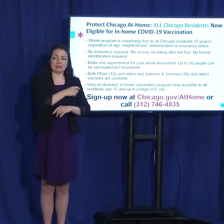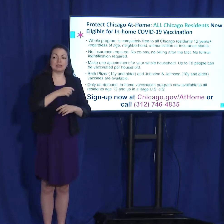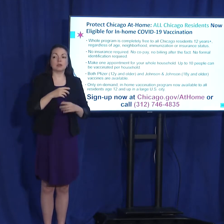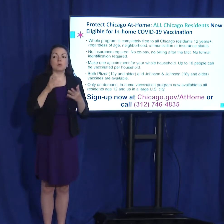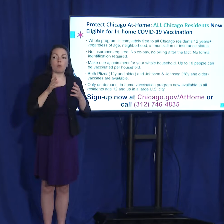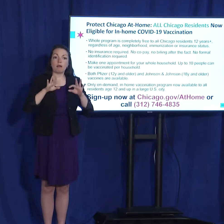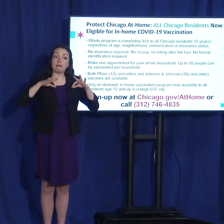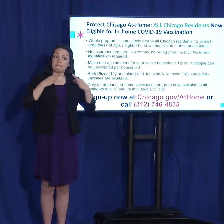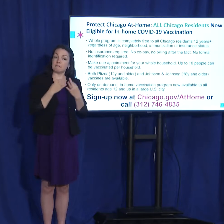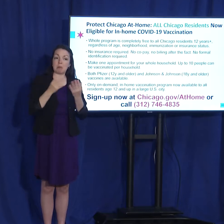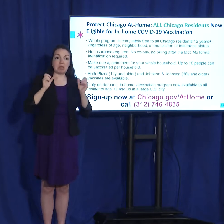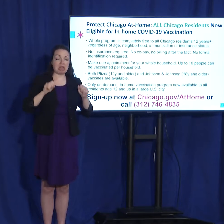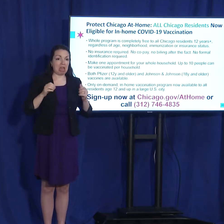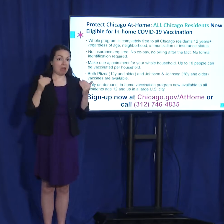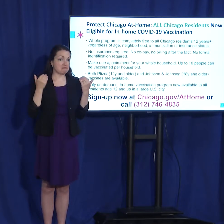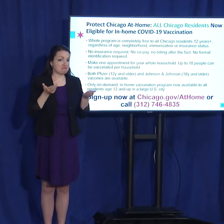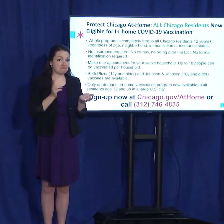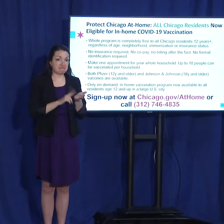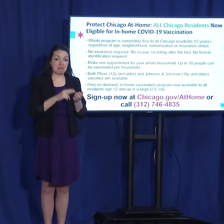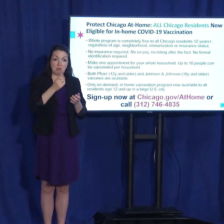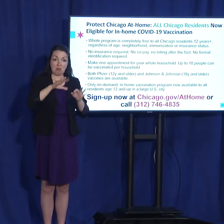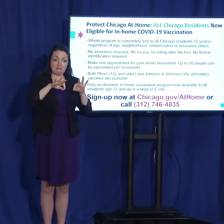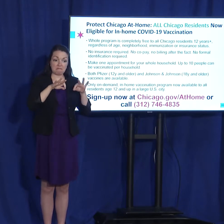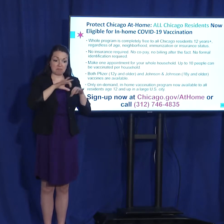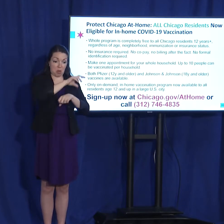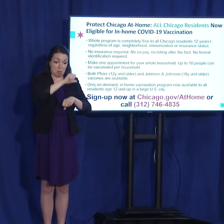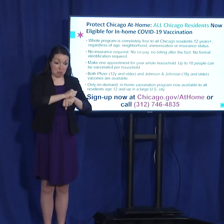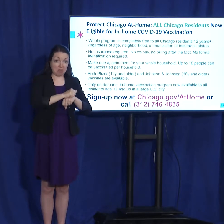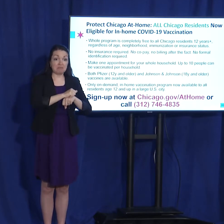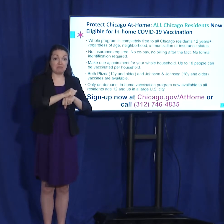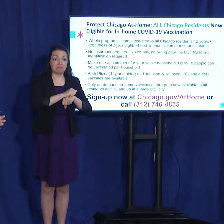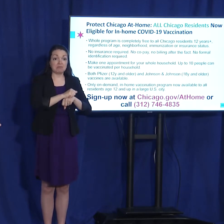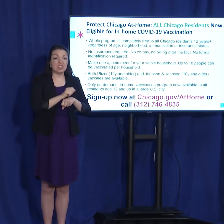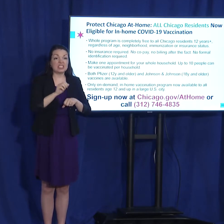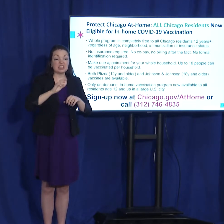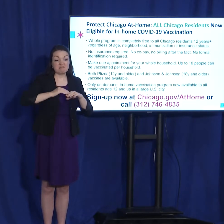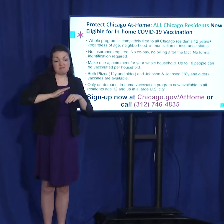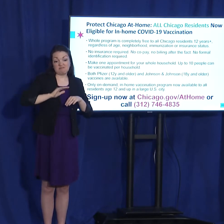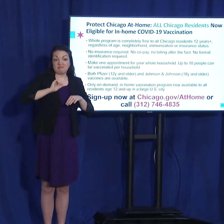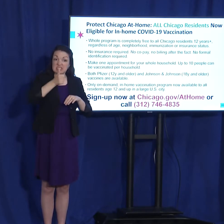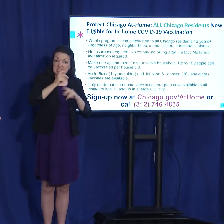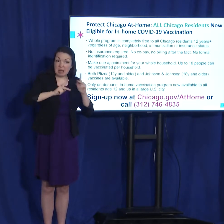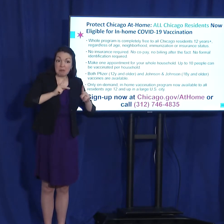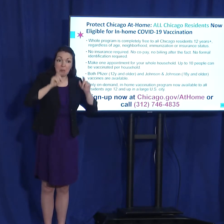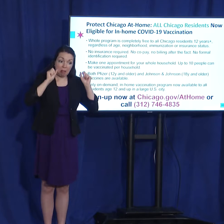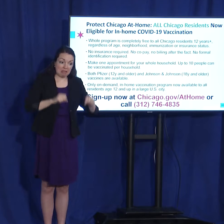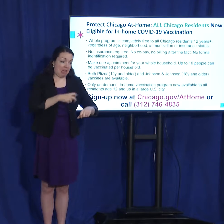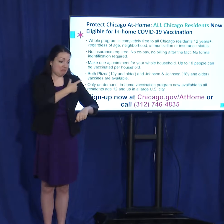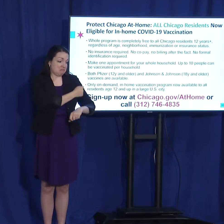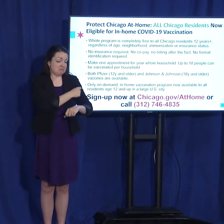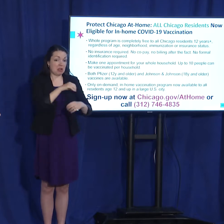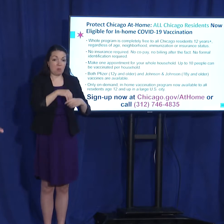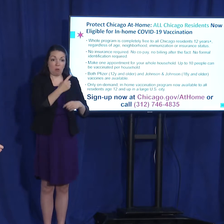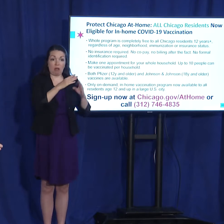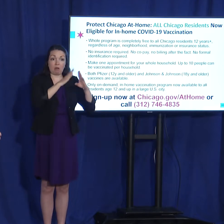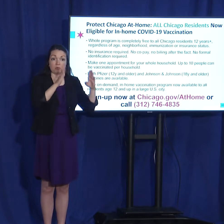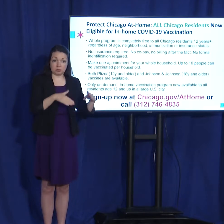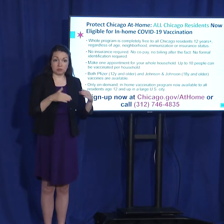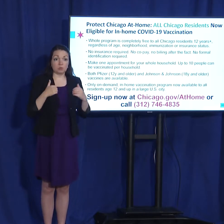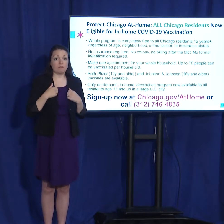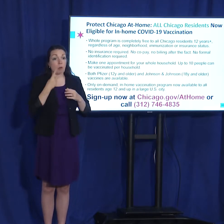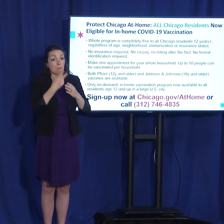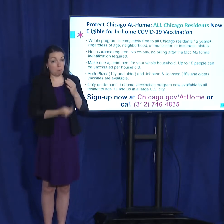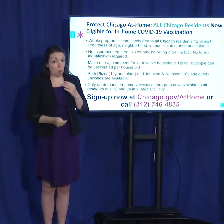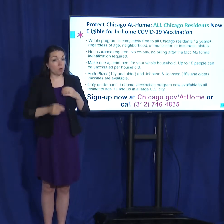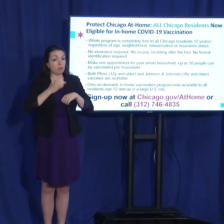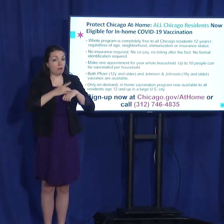it a family affair. You make one appointment for your whole household, but up to 10 people can be vaccinated per household. We do have both